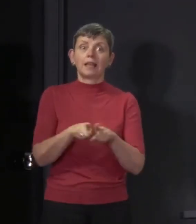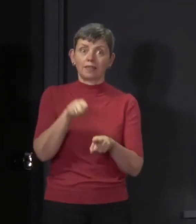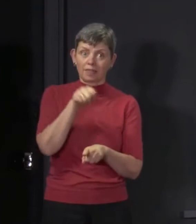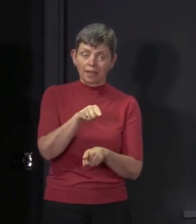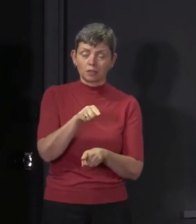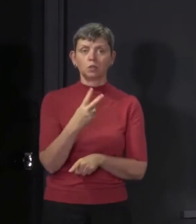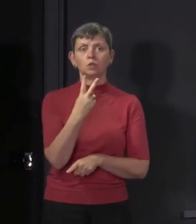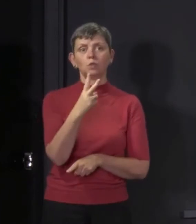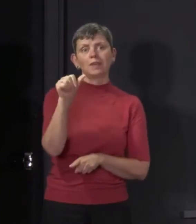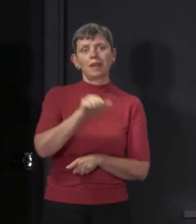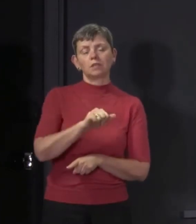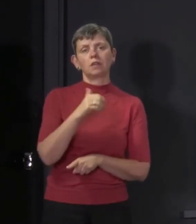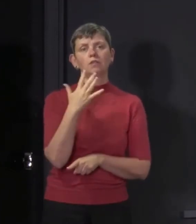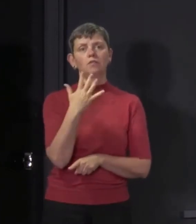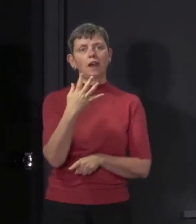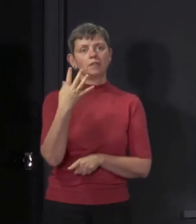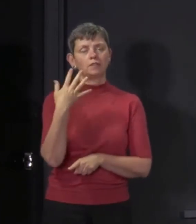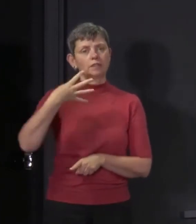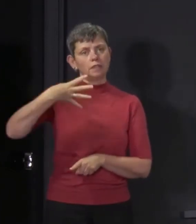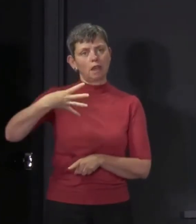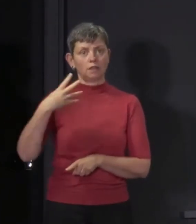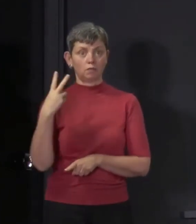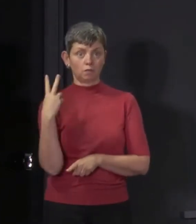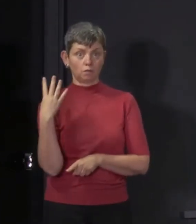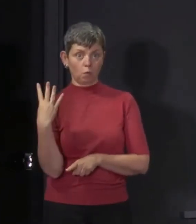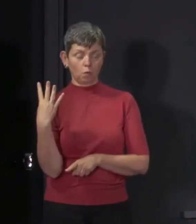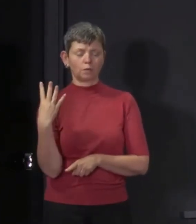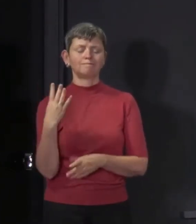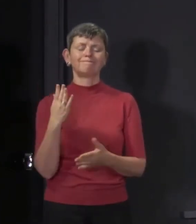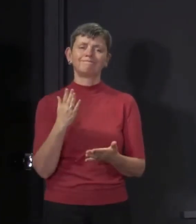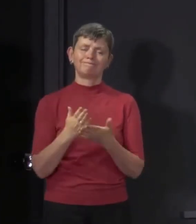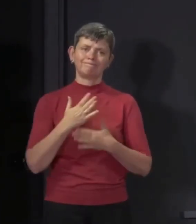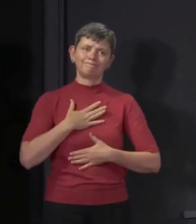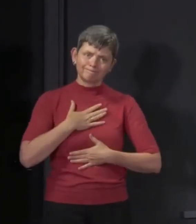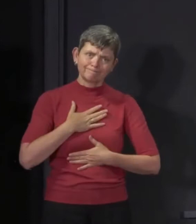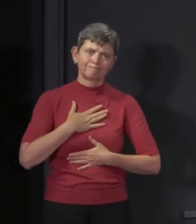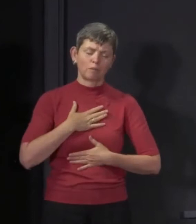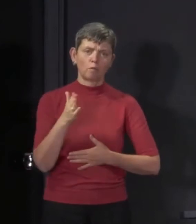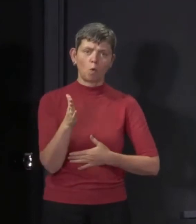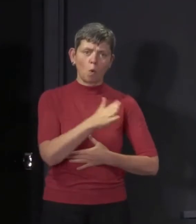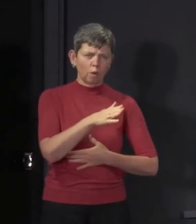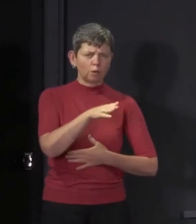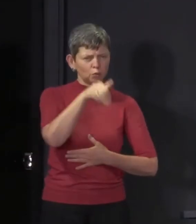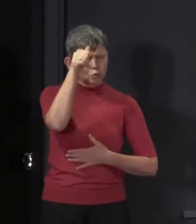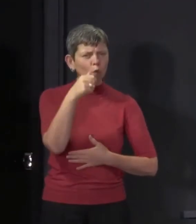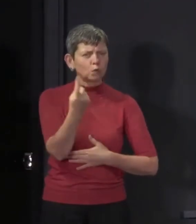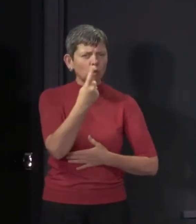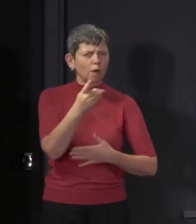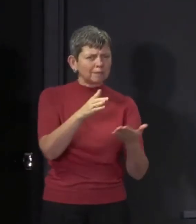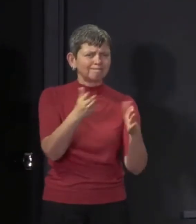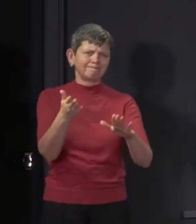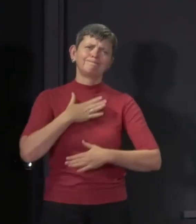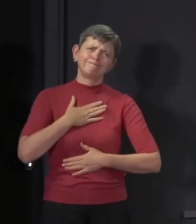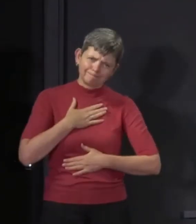now 2,594. And again, I want to send my deepest condolences to all those who have lost a loved one to